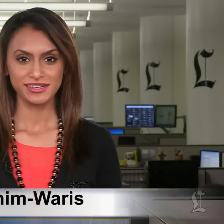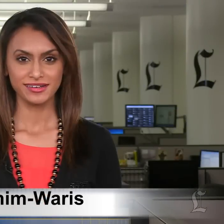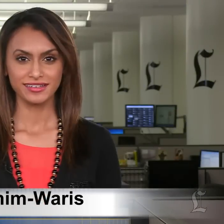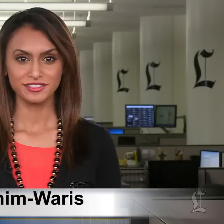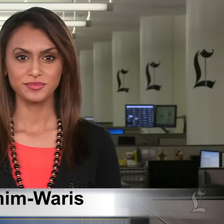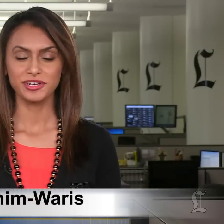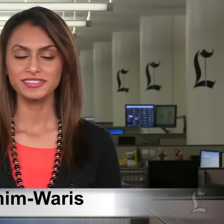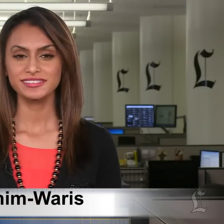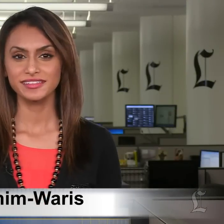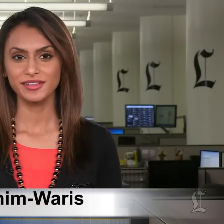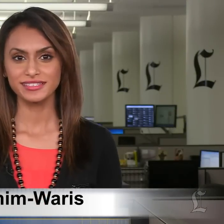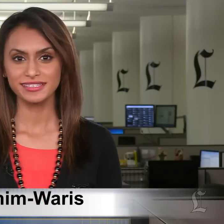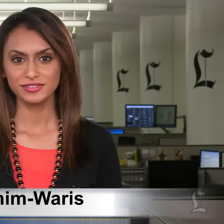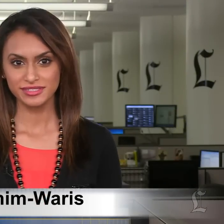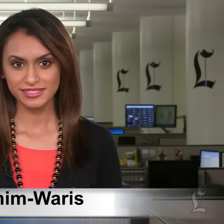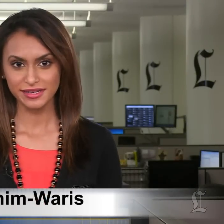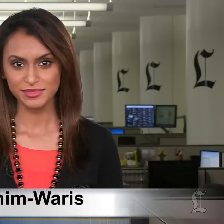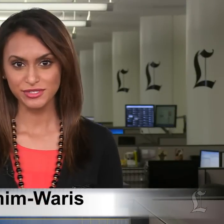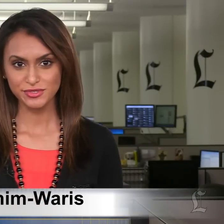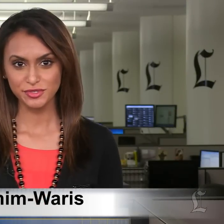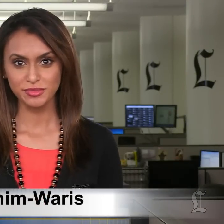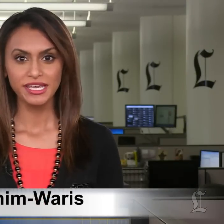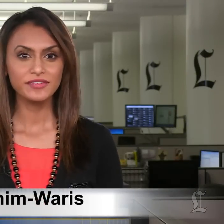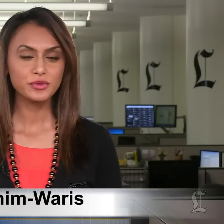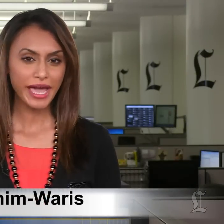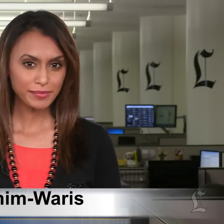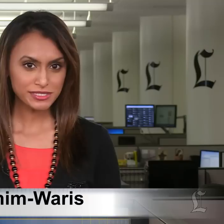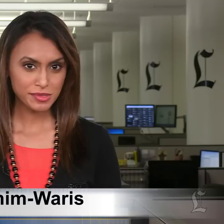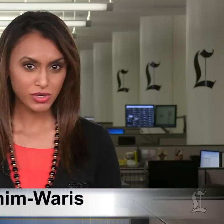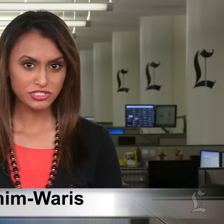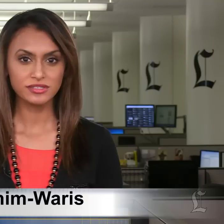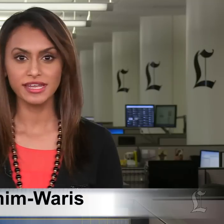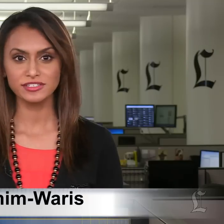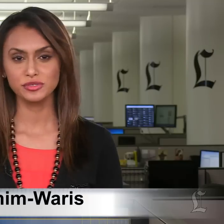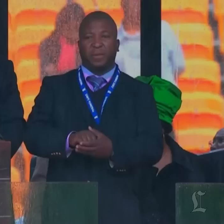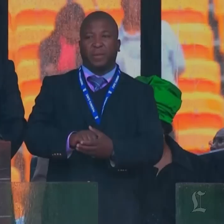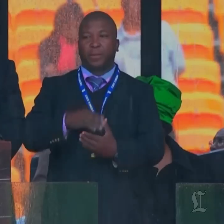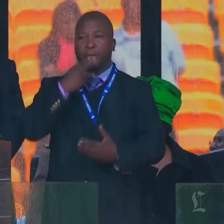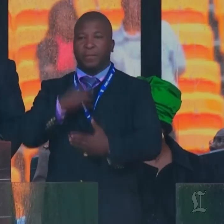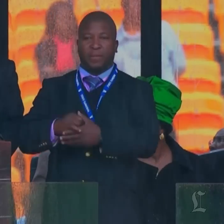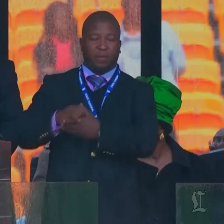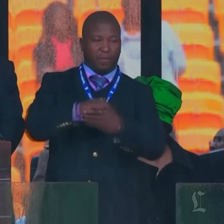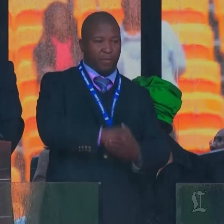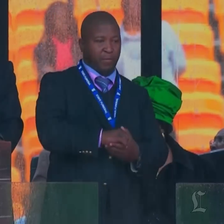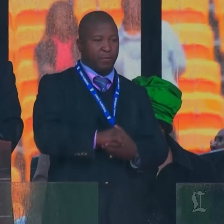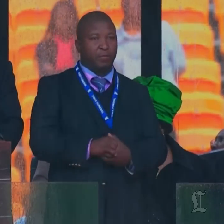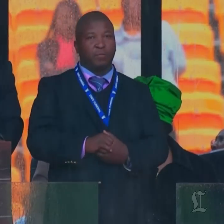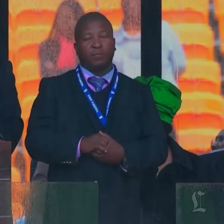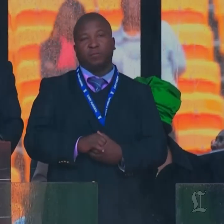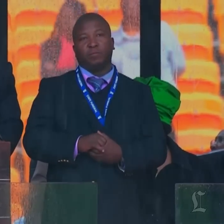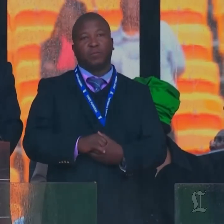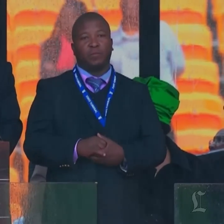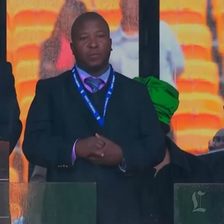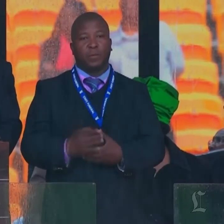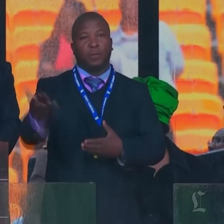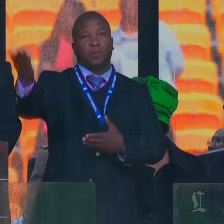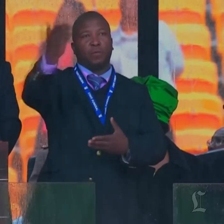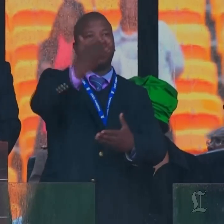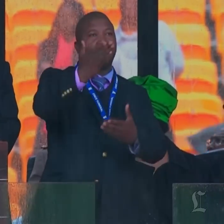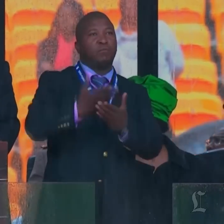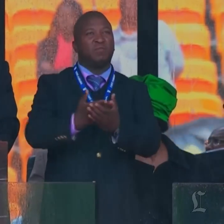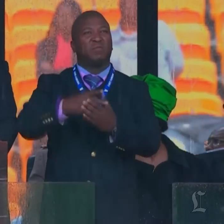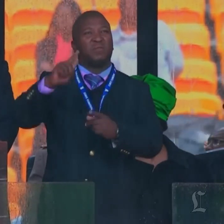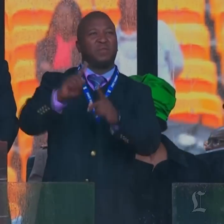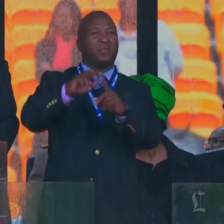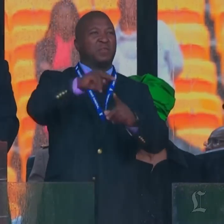I'm Sarah Hashimaris in the Los Angeles Times Newsroom. If you happen to be watching the National Memorial Service for Nelson Mandela, chances are you saw